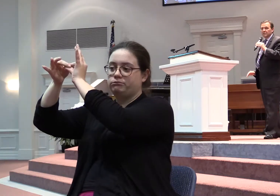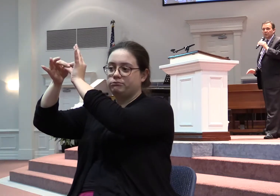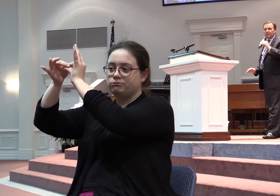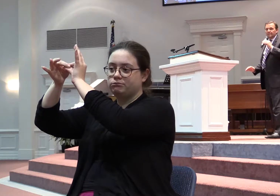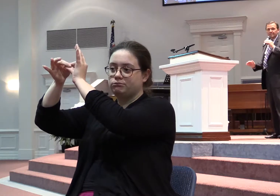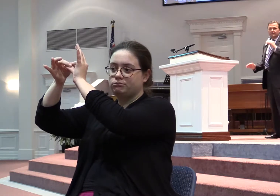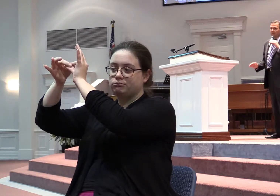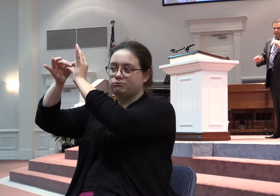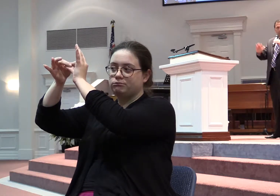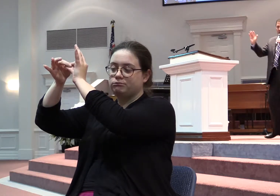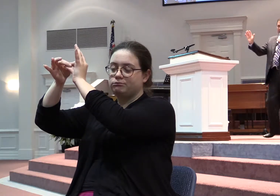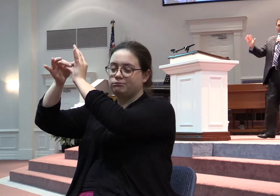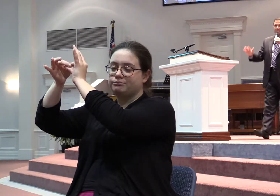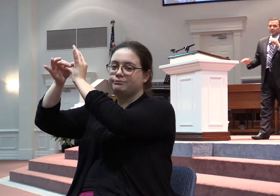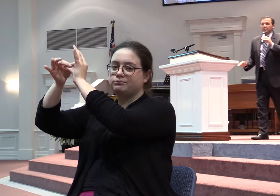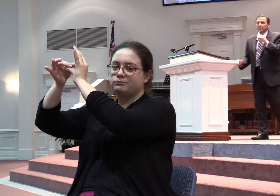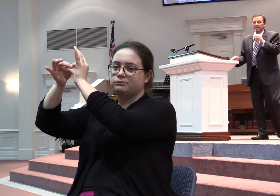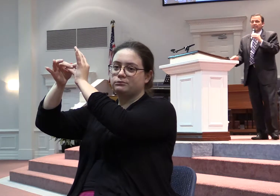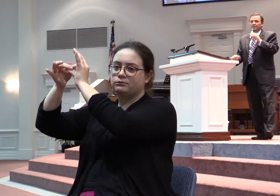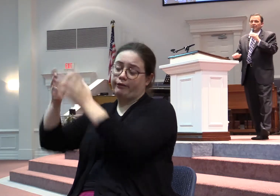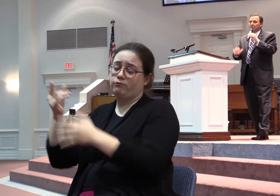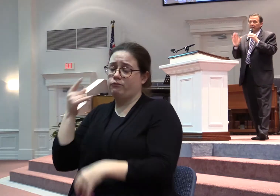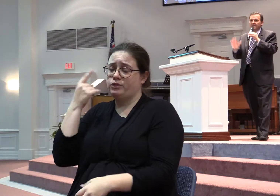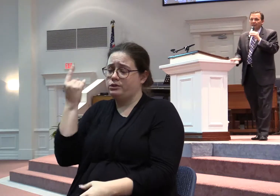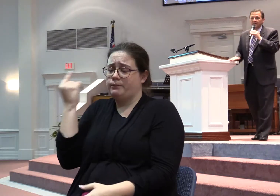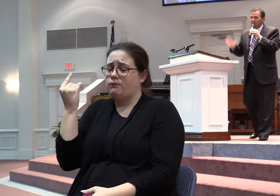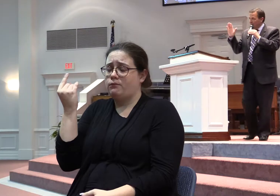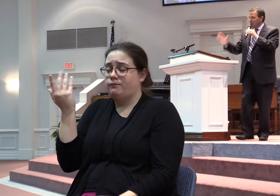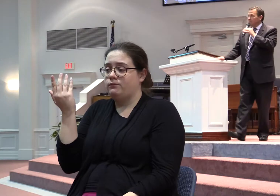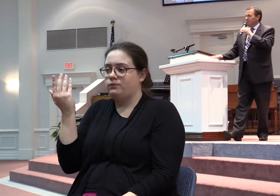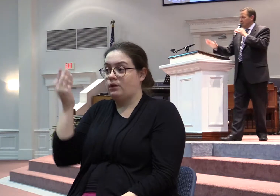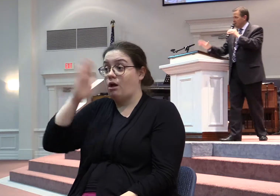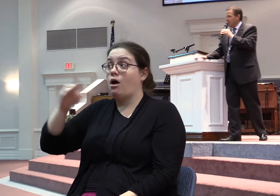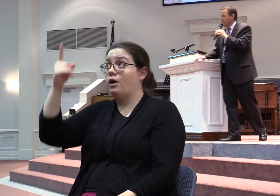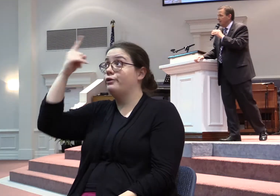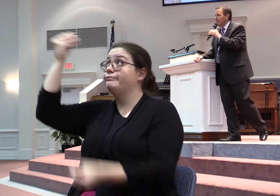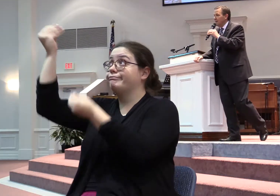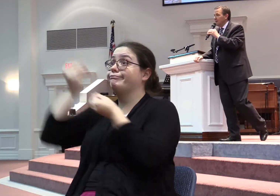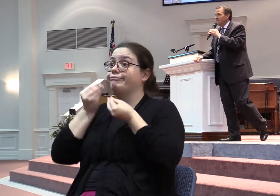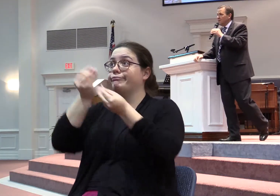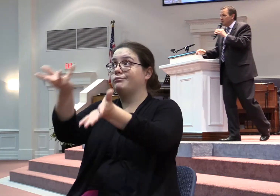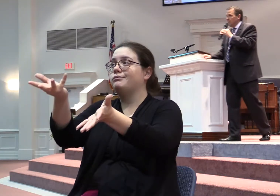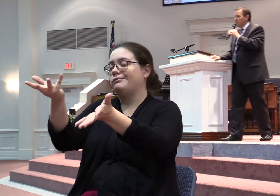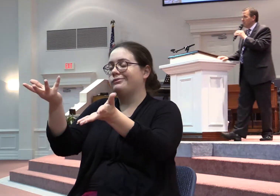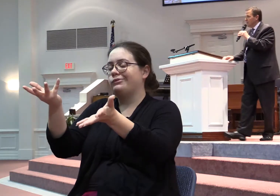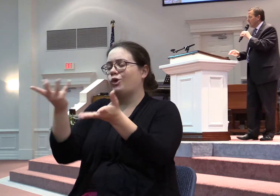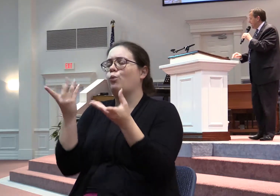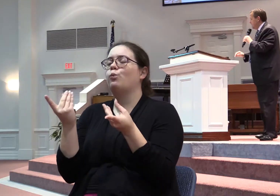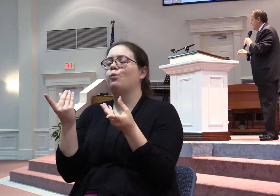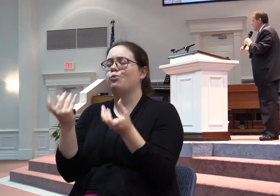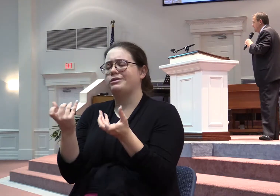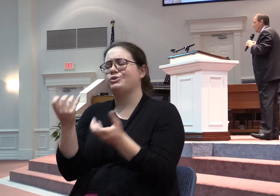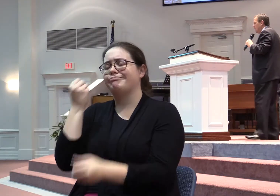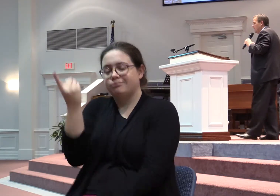This Amen. Is what, I, whatever, this is for somebody. I'm not going to say it's not, because God told me to tell somebody. So here's what I want you to grab.